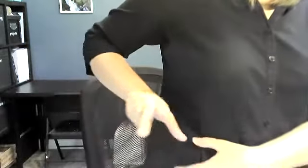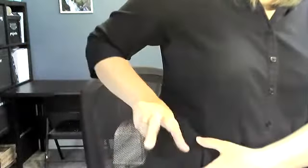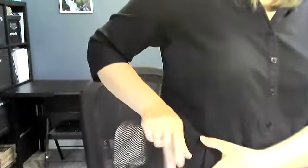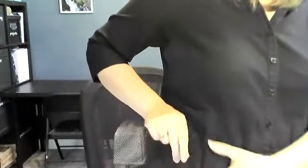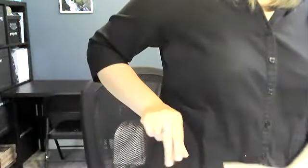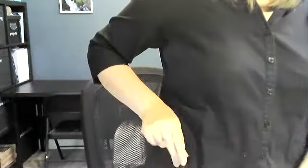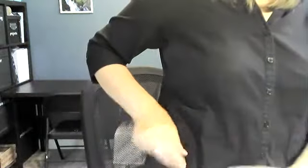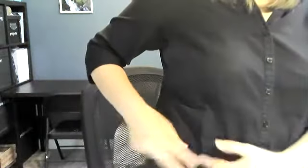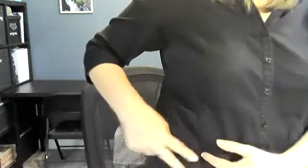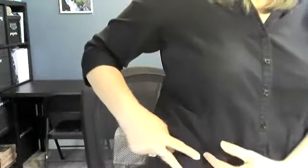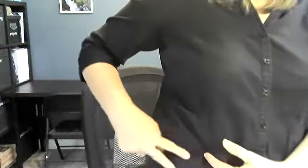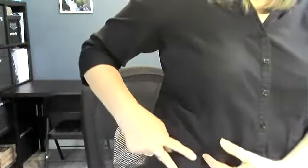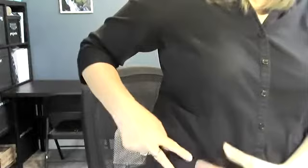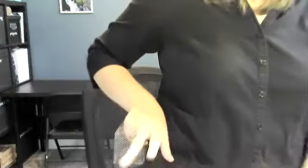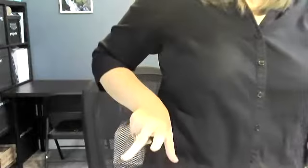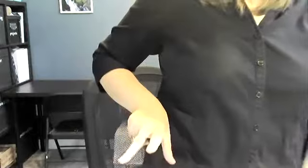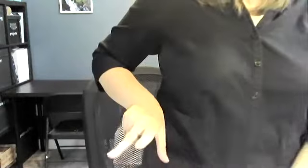how you wear pagers on your belt?